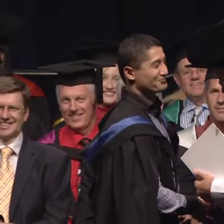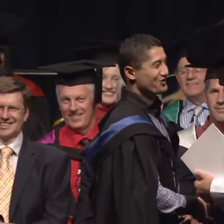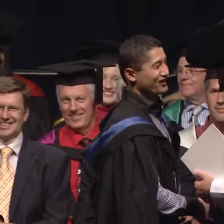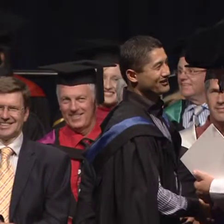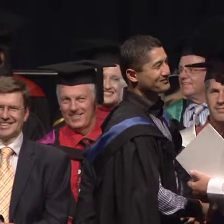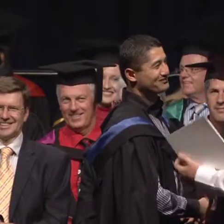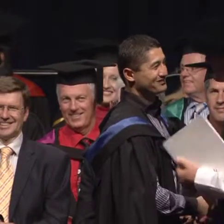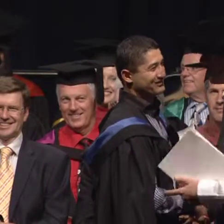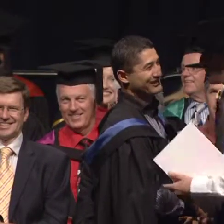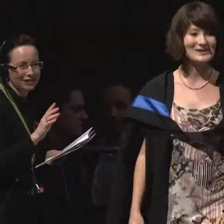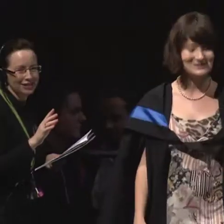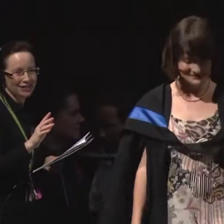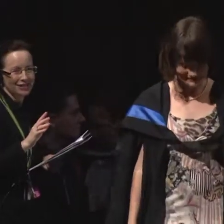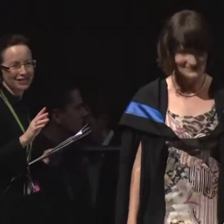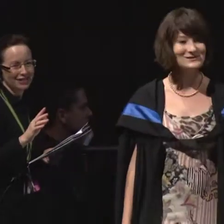Lauren Coyner.